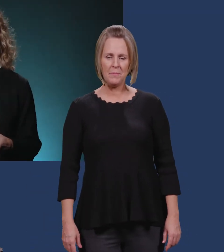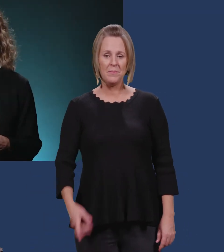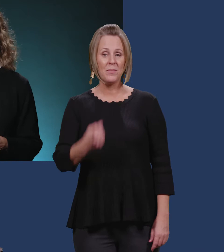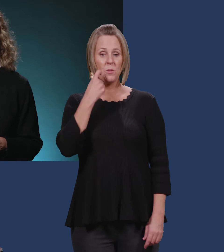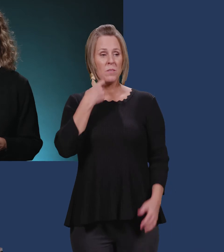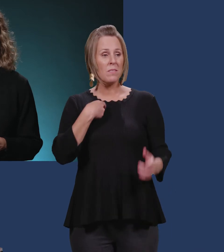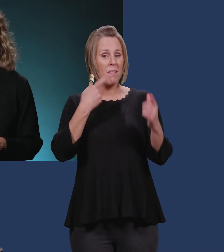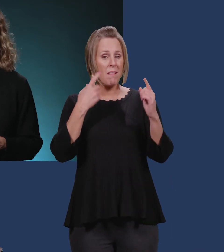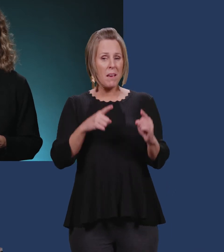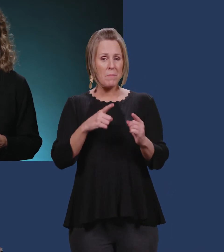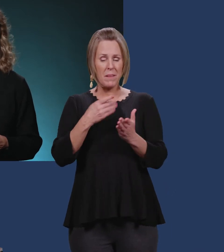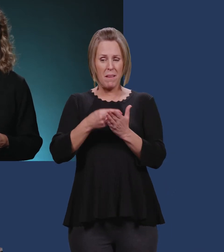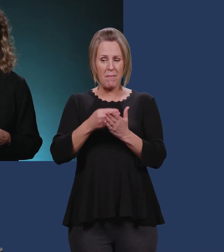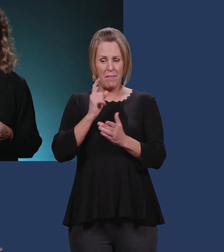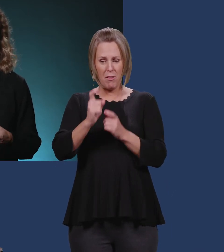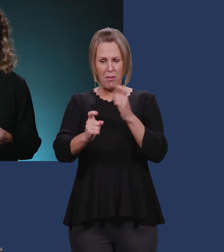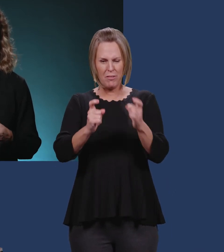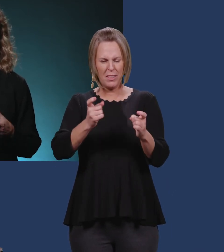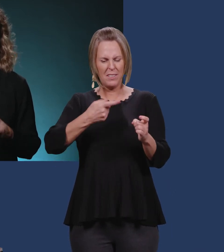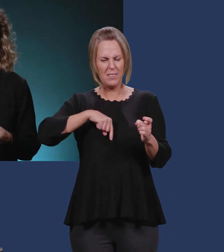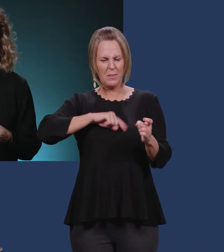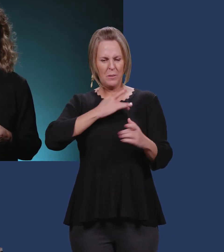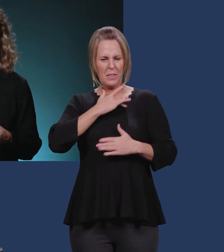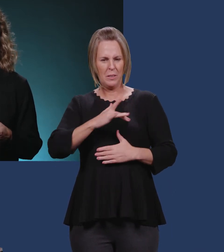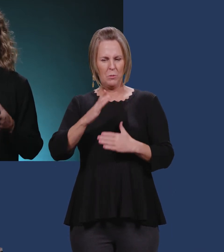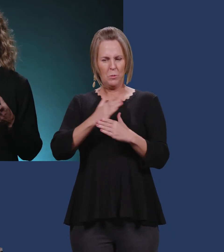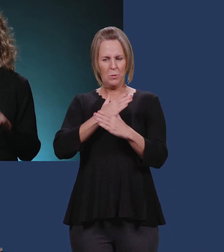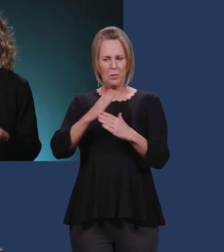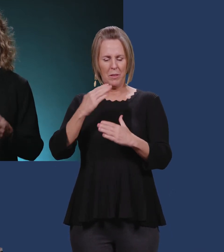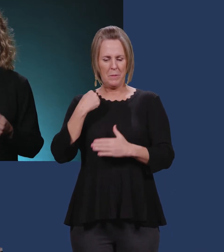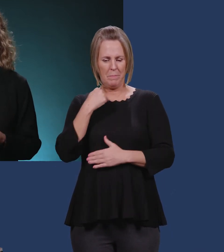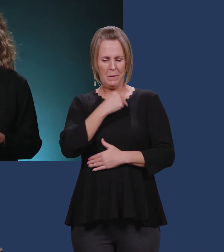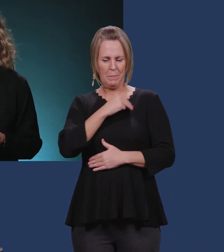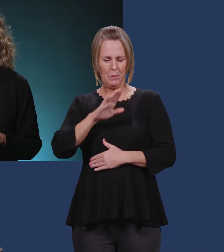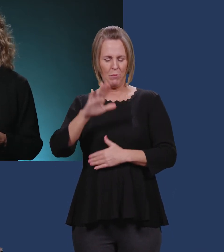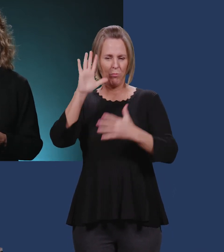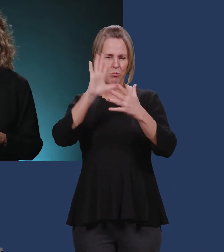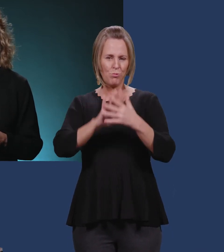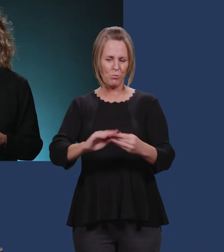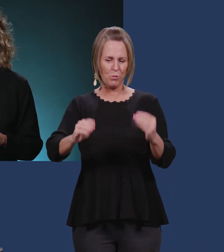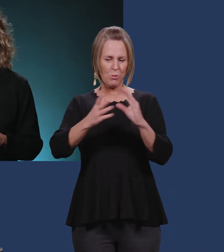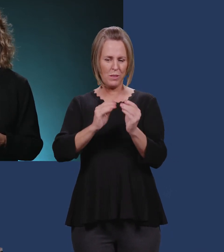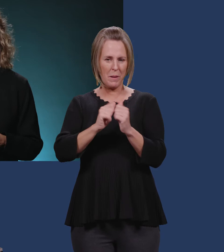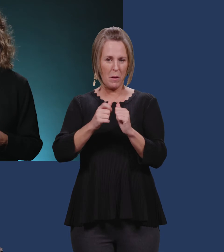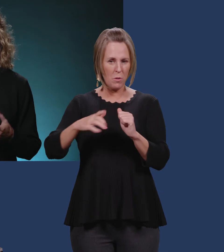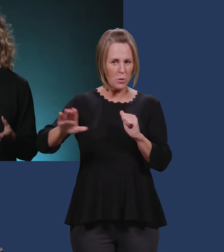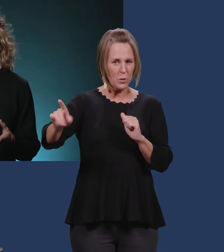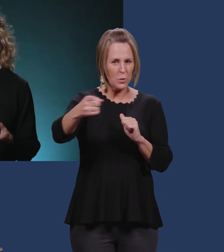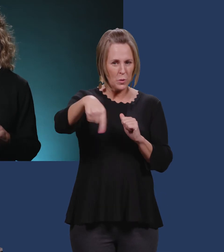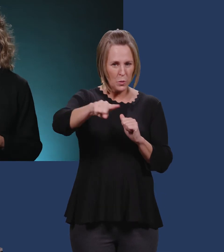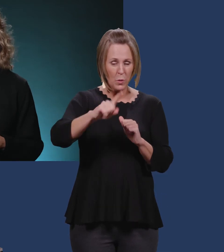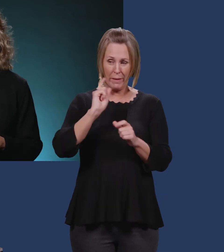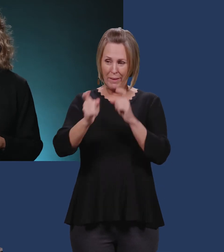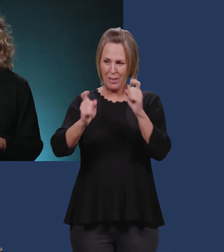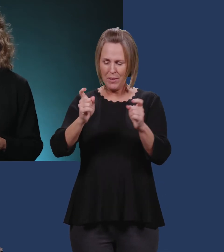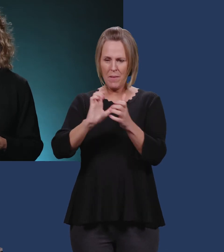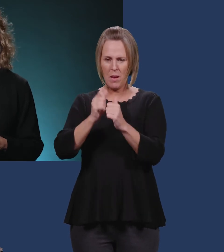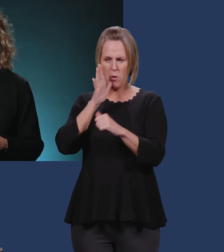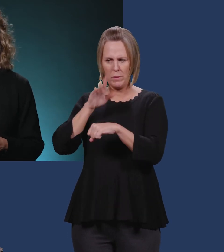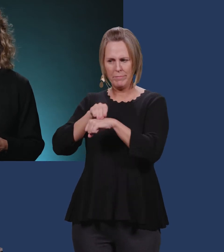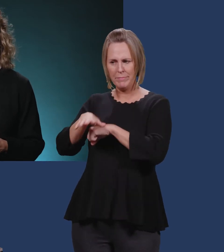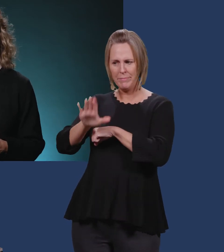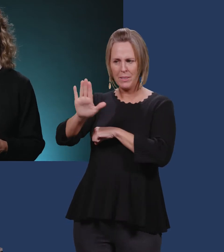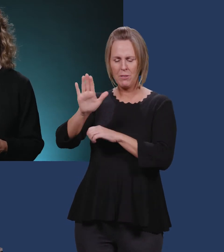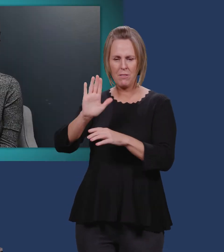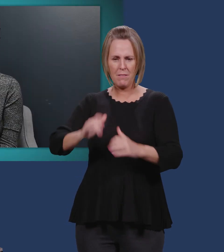Recently during the offering, we have been sharing members' stories and how your giving has impacted their lives. This week, we want you to hear from